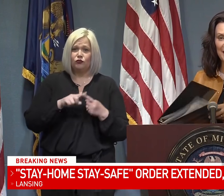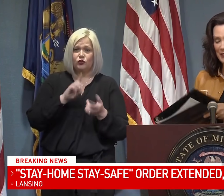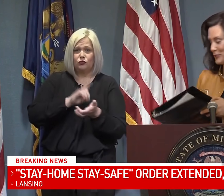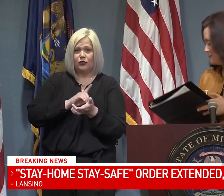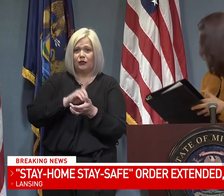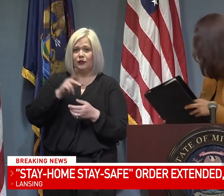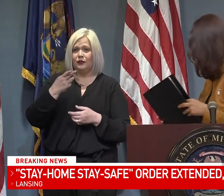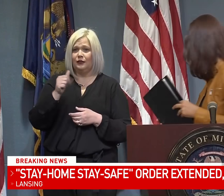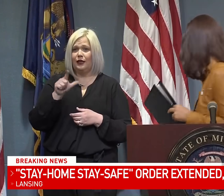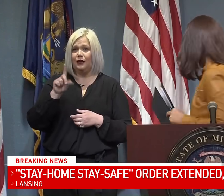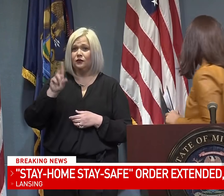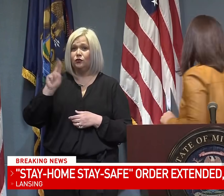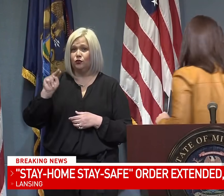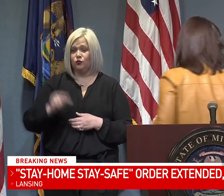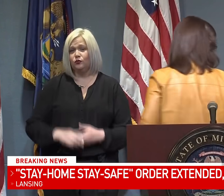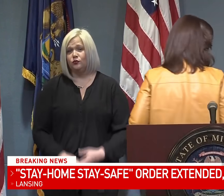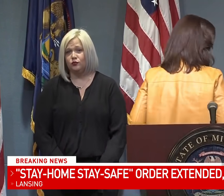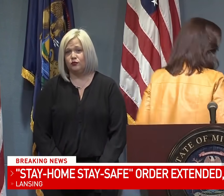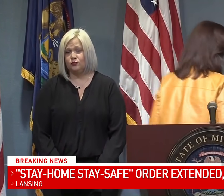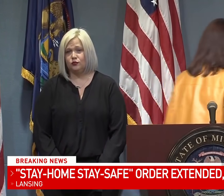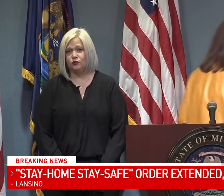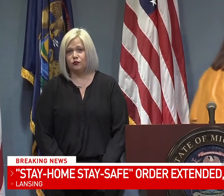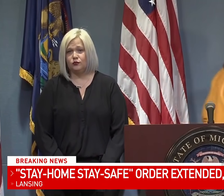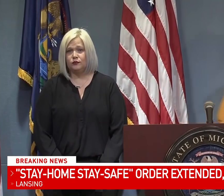Dr. Caldoun.